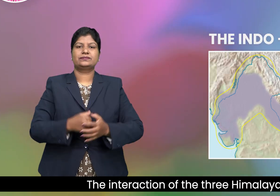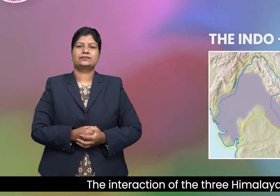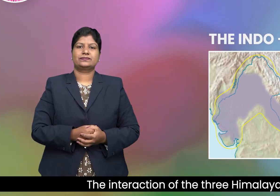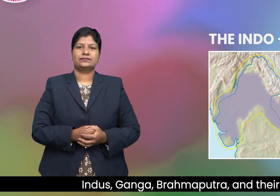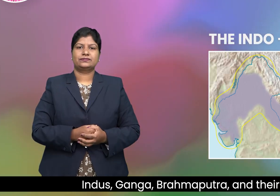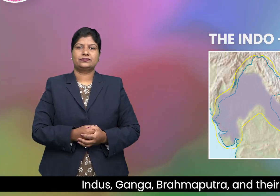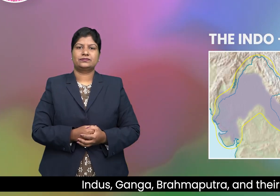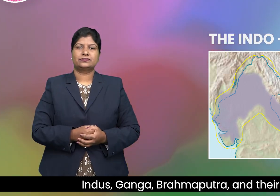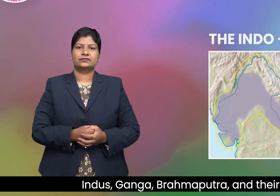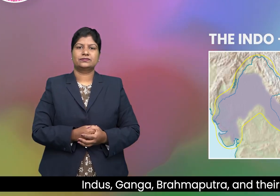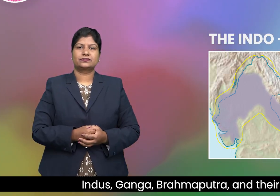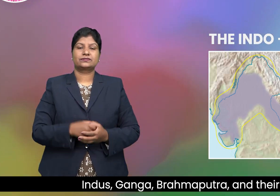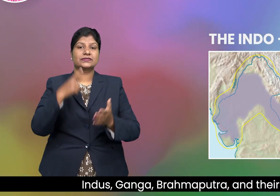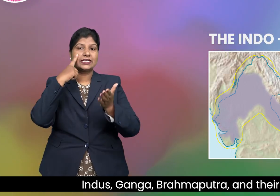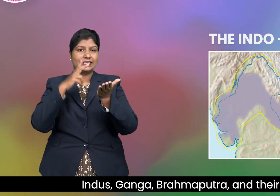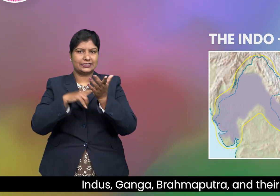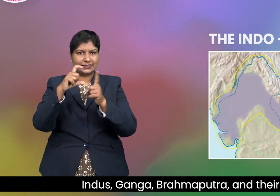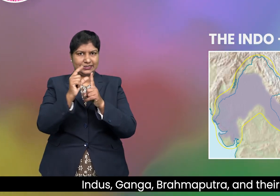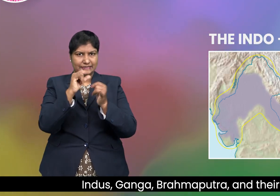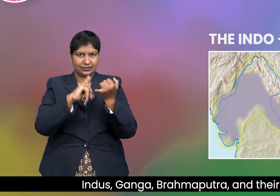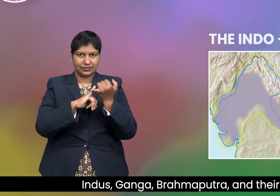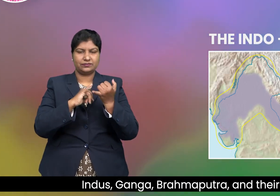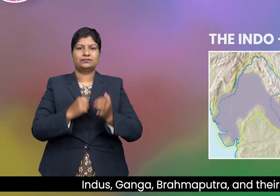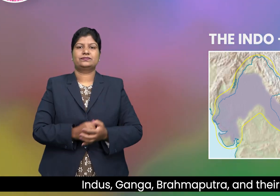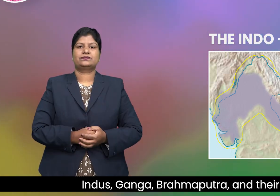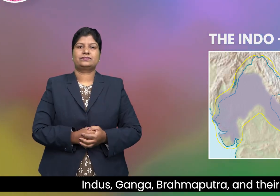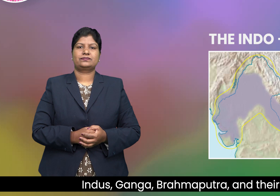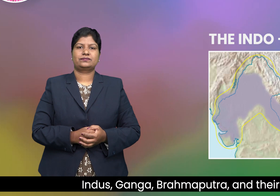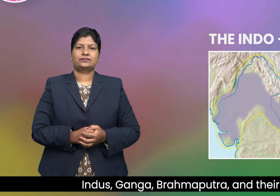in this Ganga